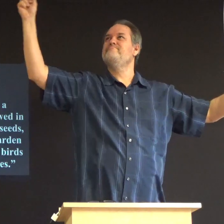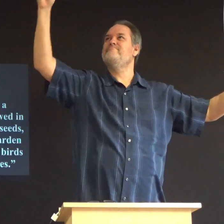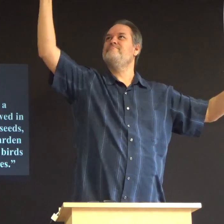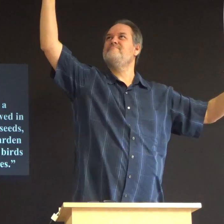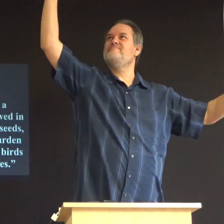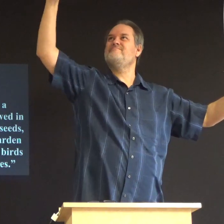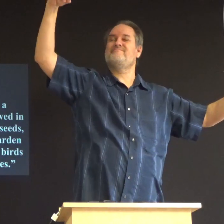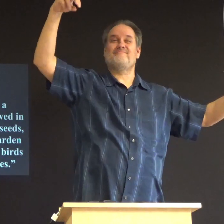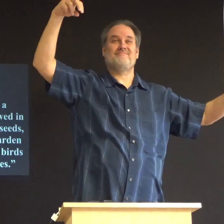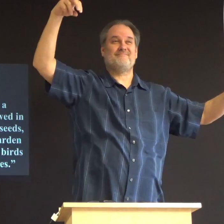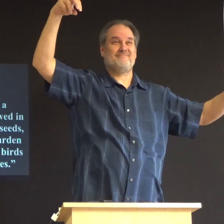are extreme.